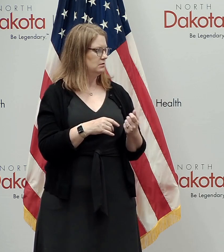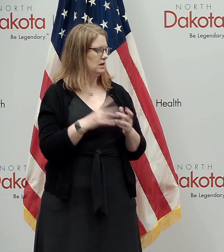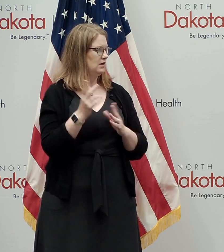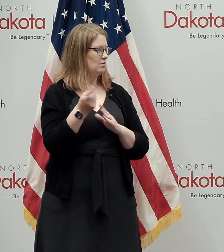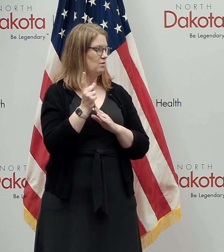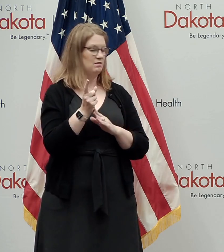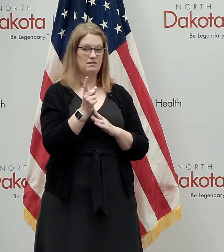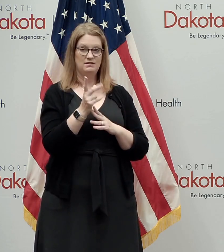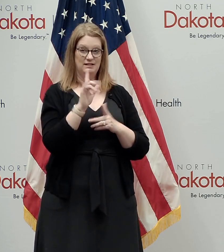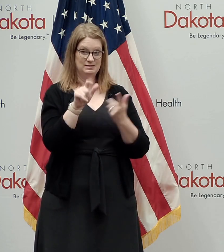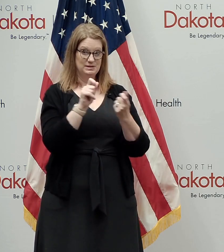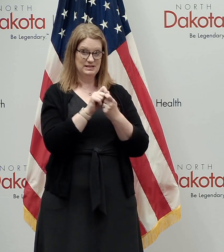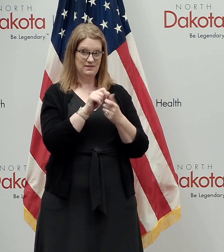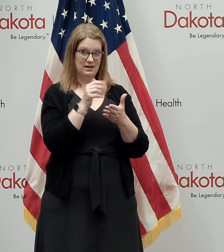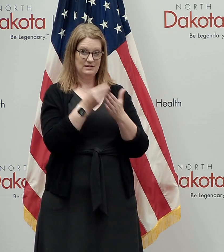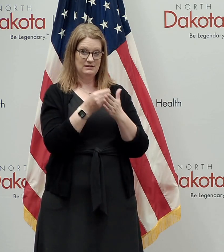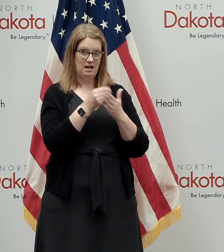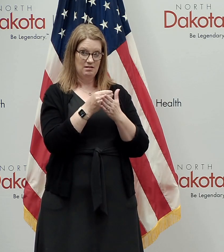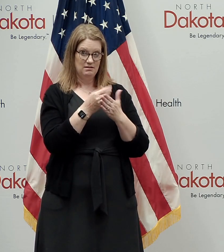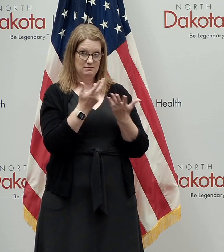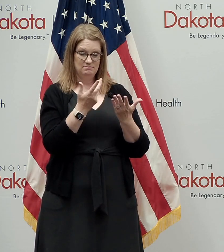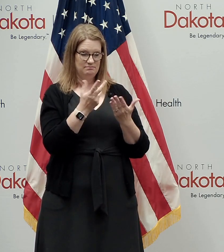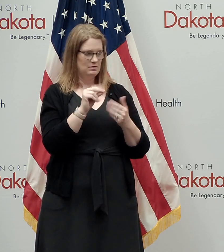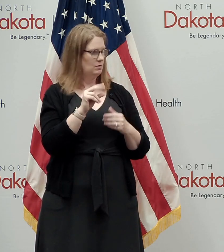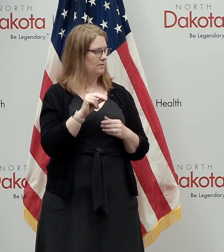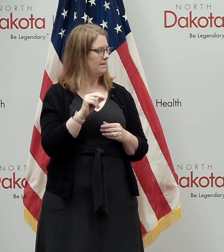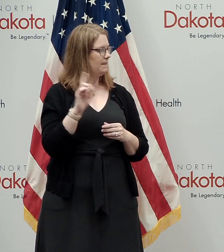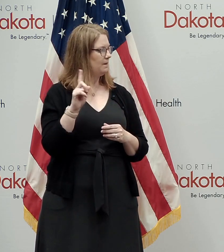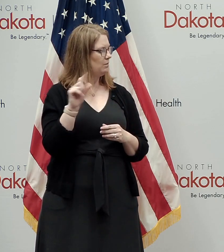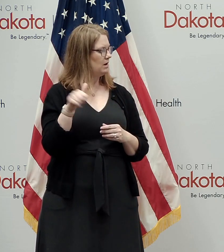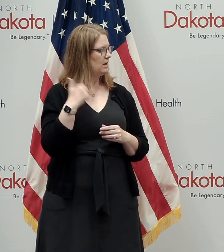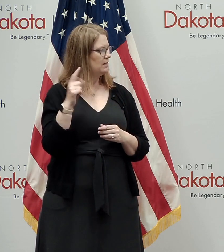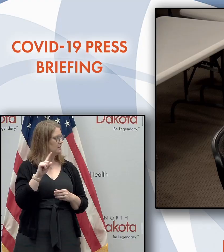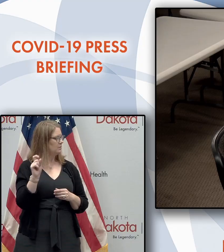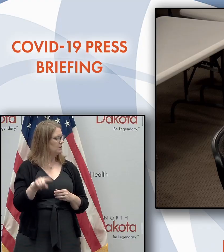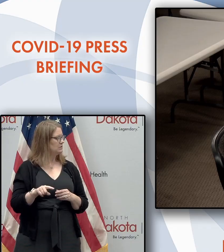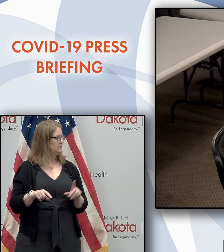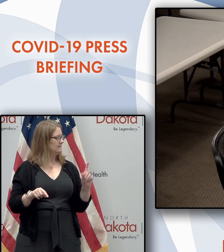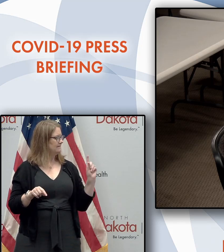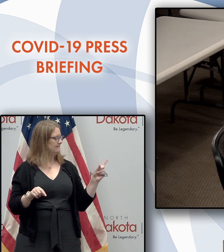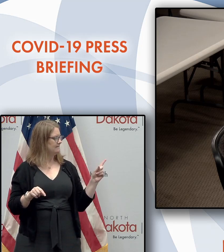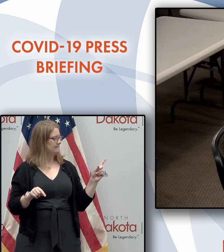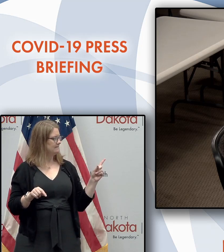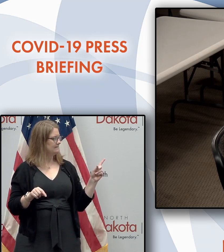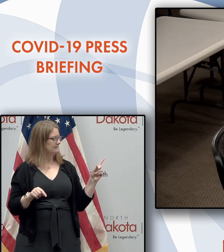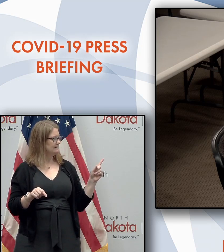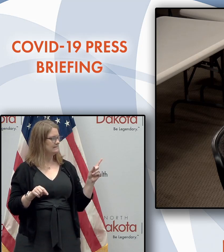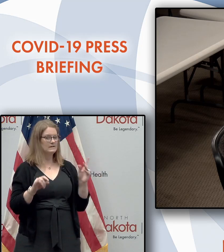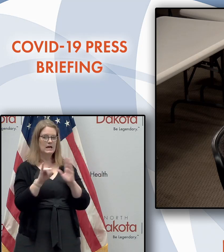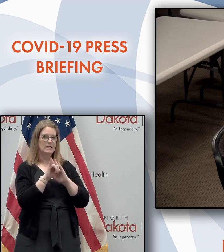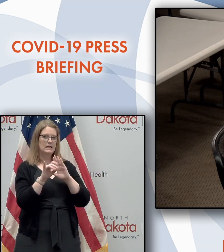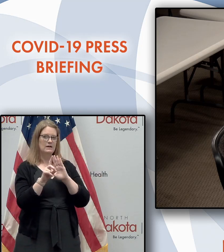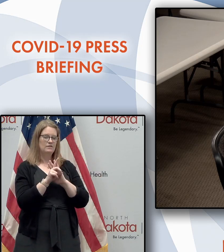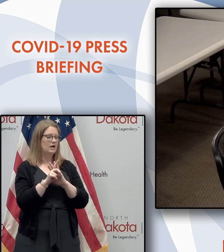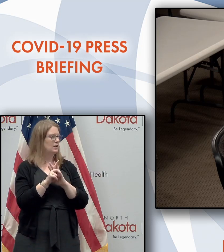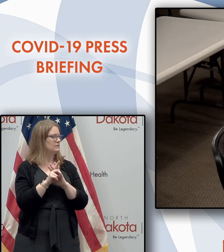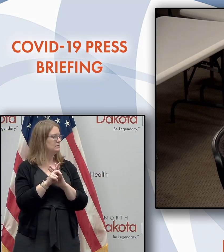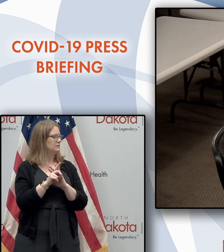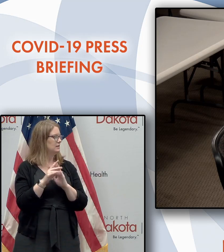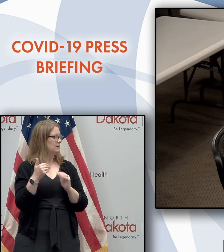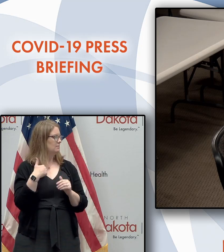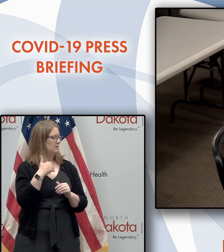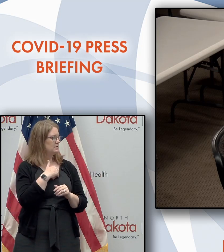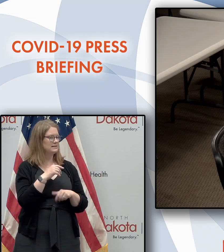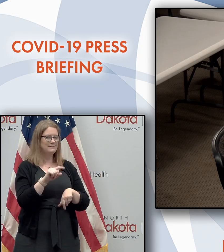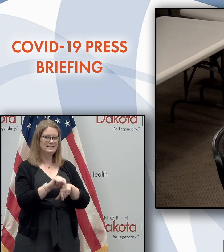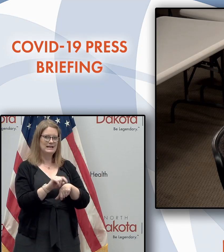dollar amount identified. Okay. And then one other question. The slide identifying the various members of the task force, there